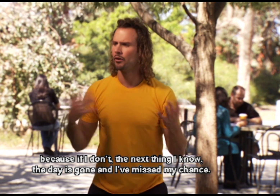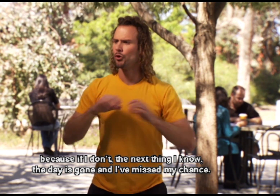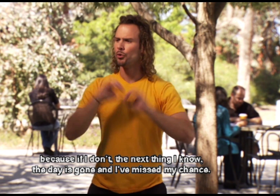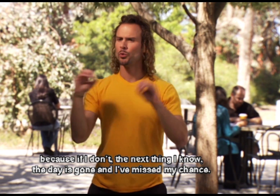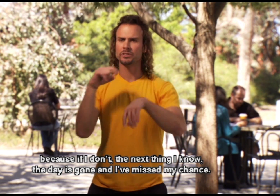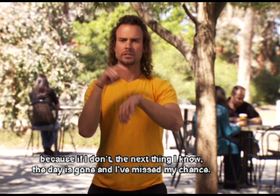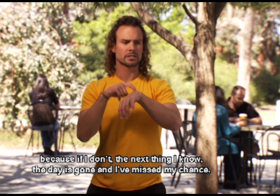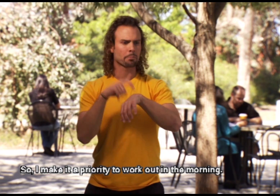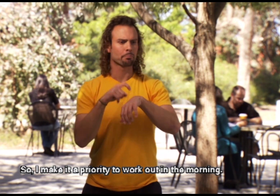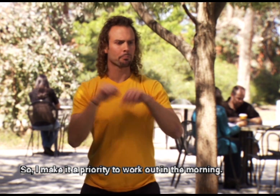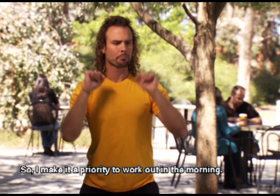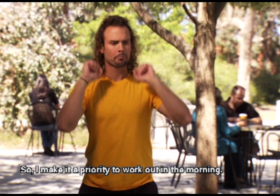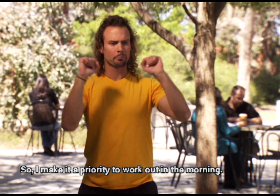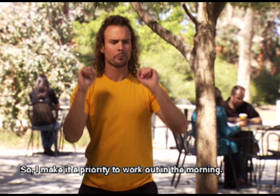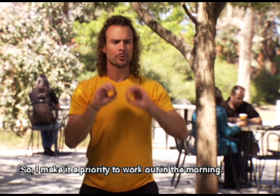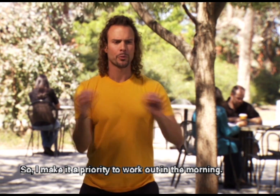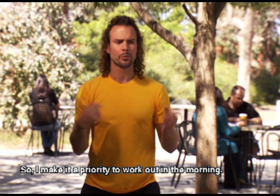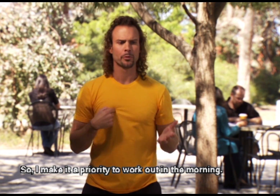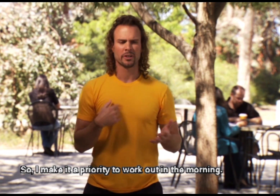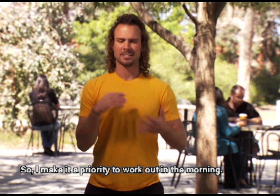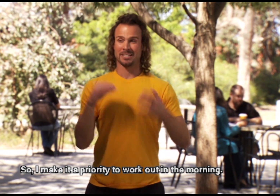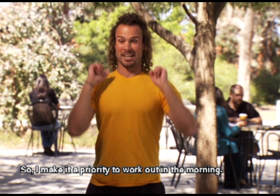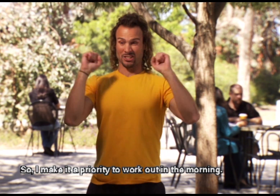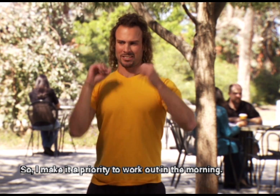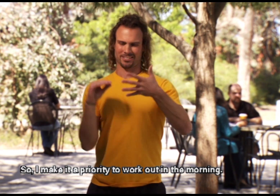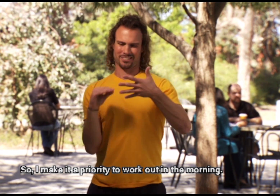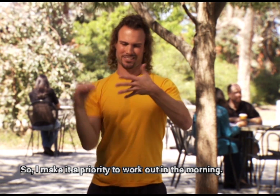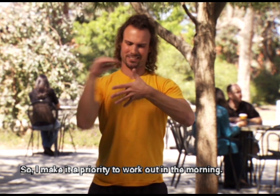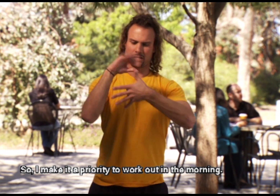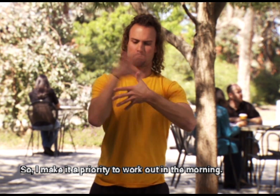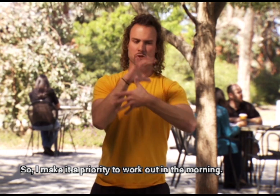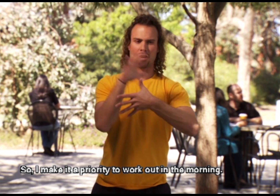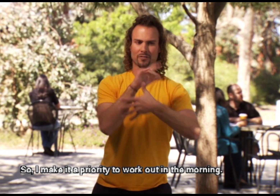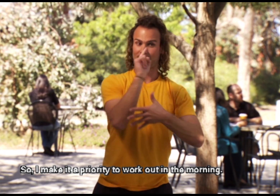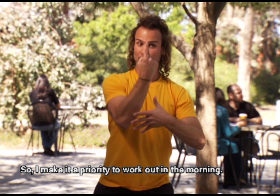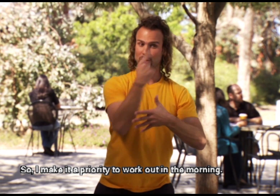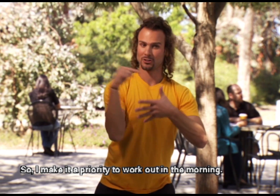chance. So I make it a priority to work out in the morning.